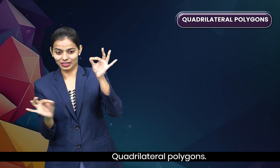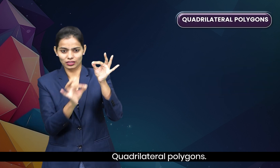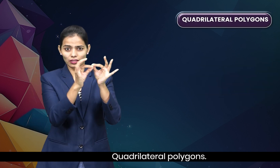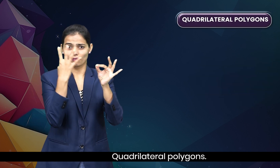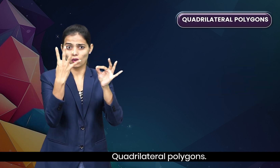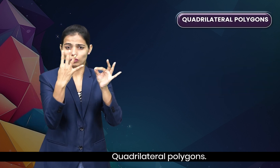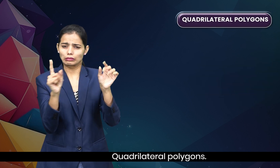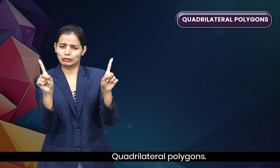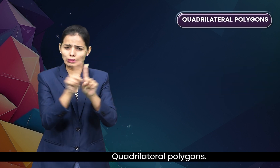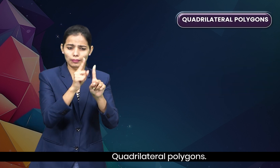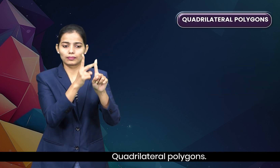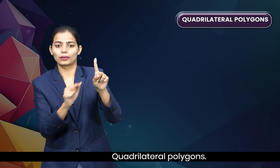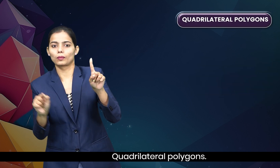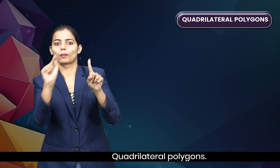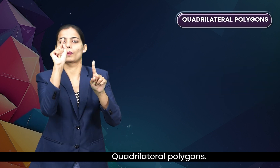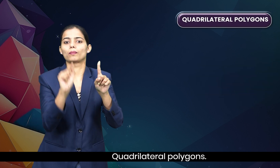Quadrilateral polygons.